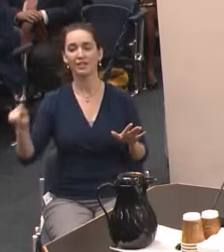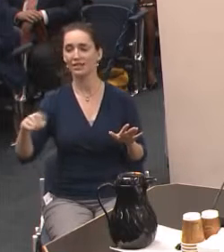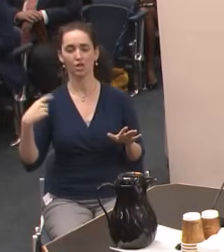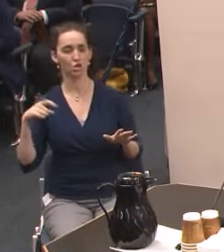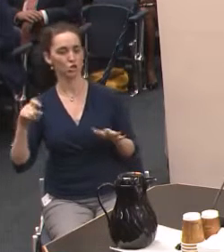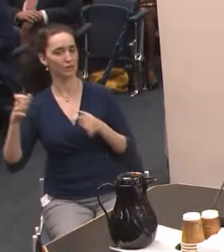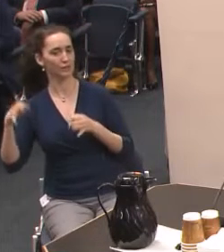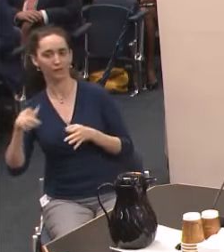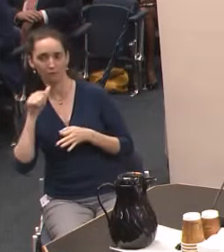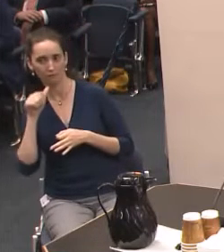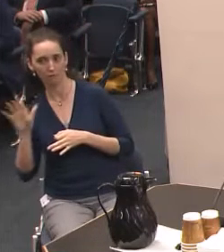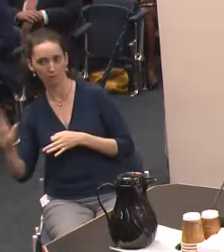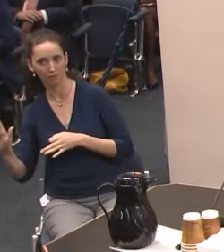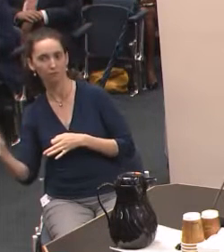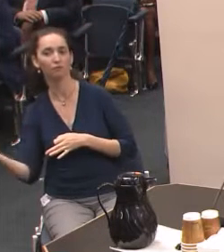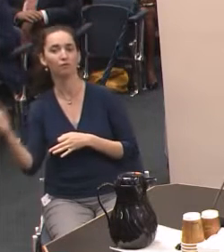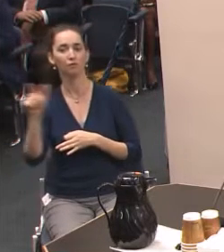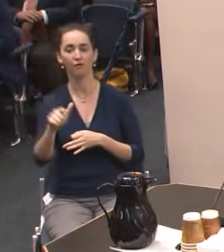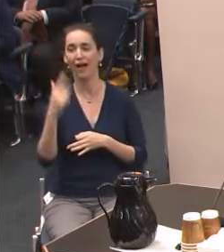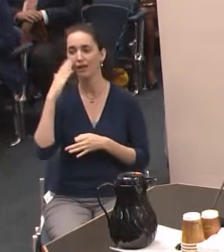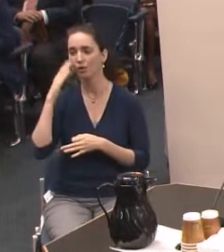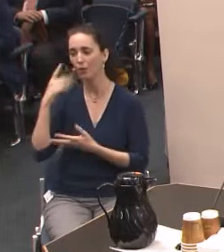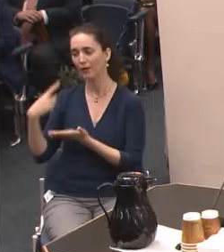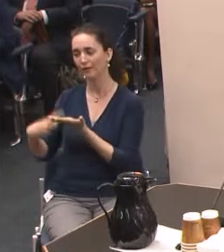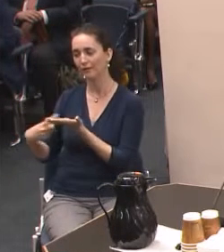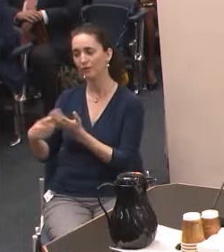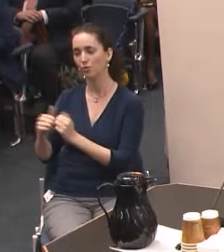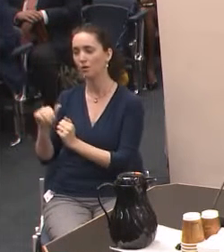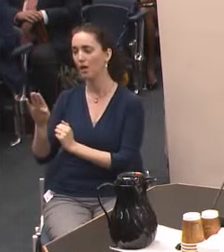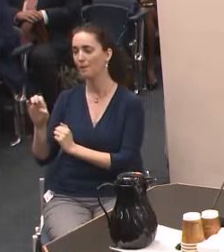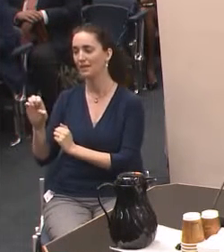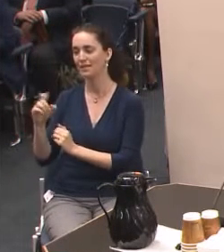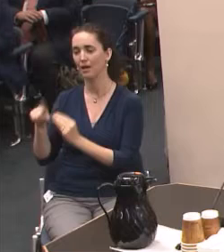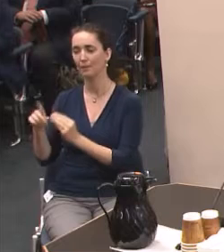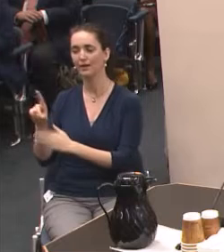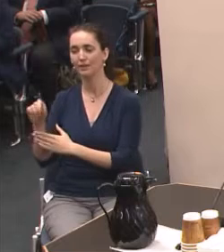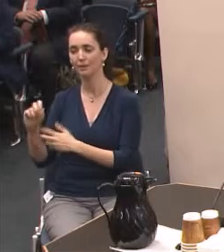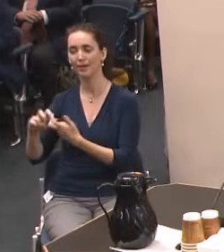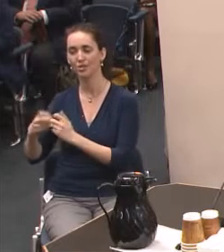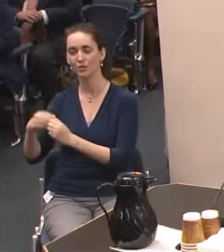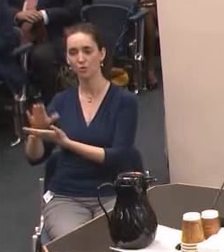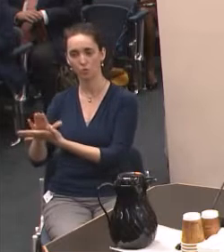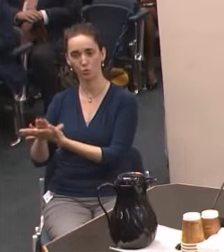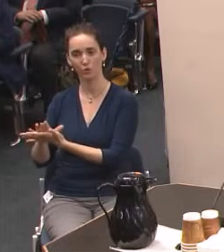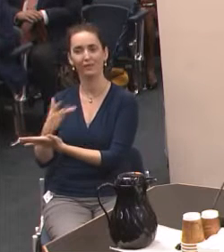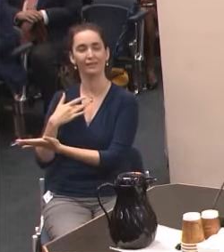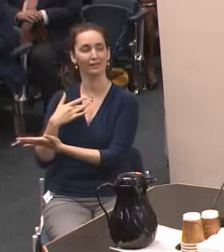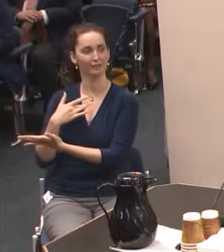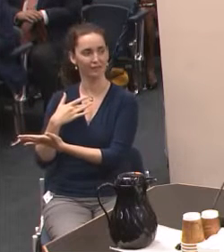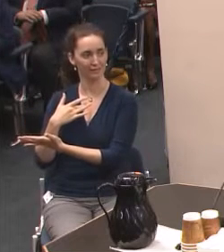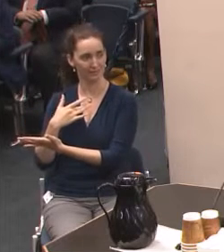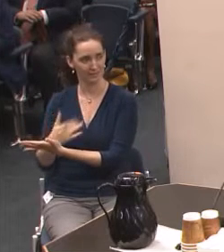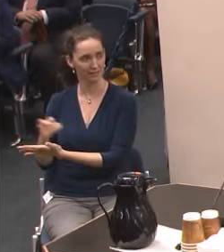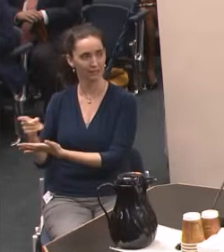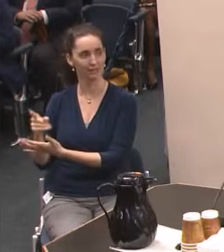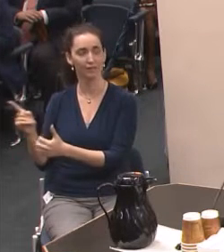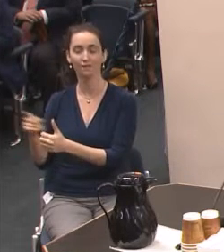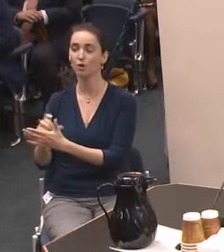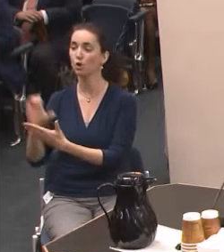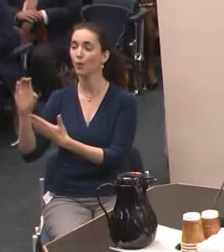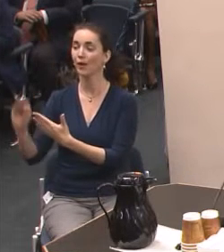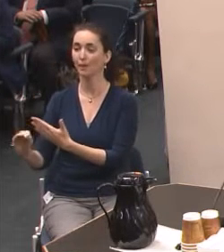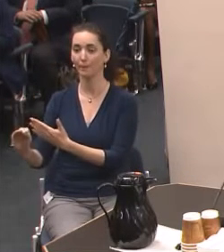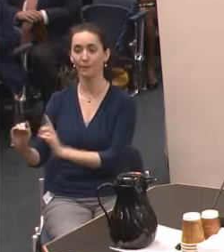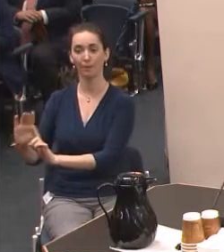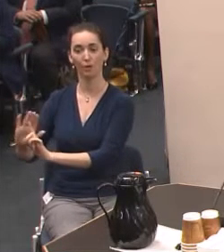them. I know from dealing with Bessie on disability issues in schools, they usually get direction on curricula and other things from